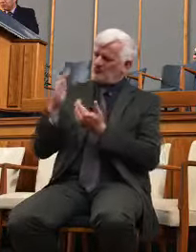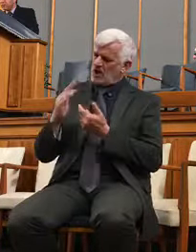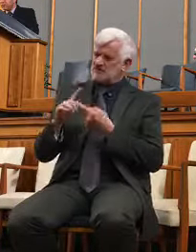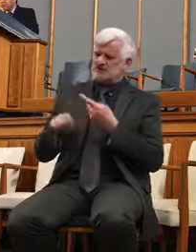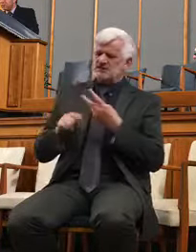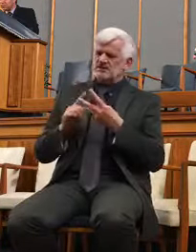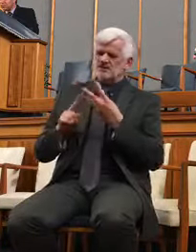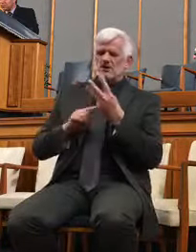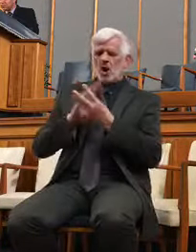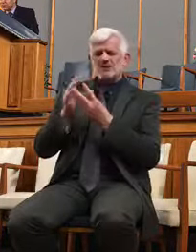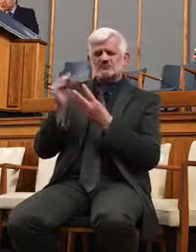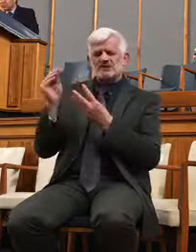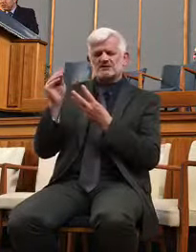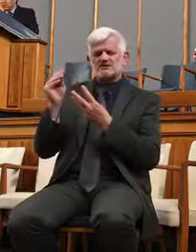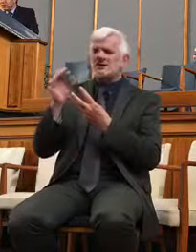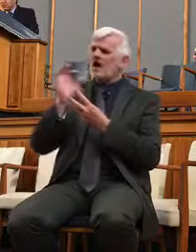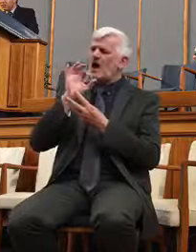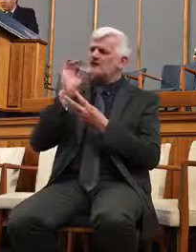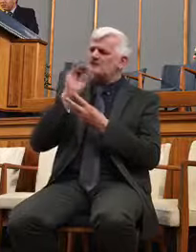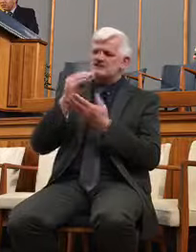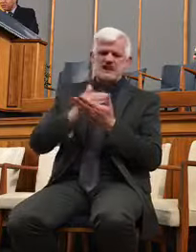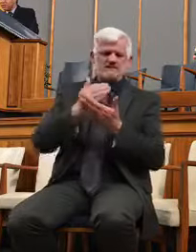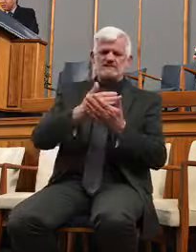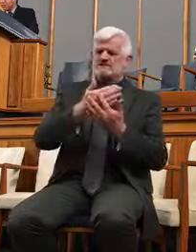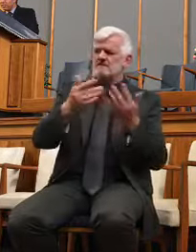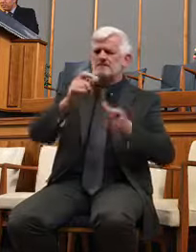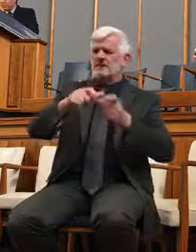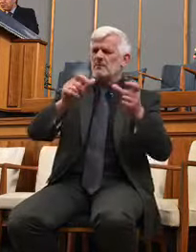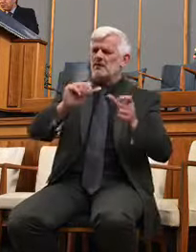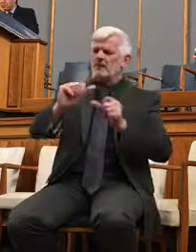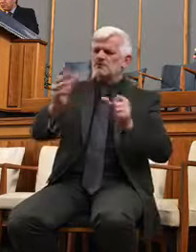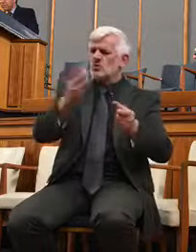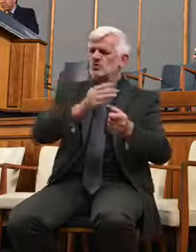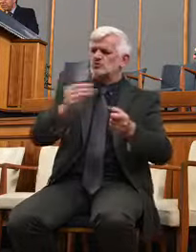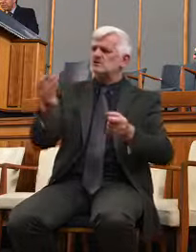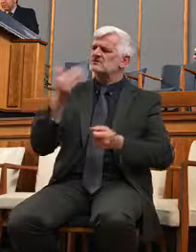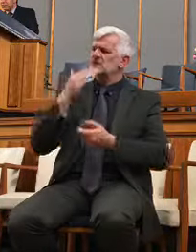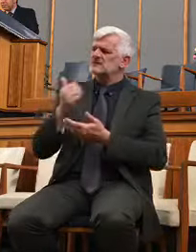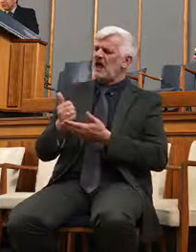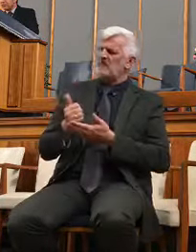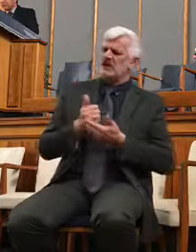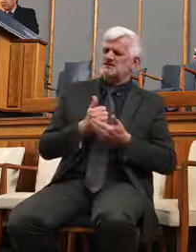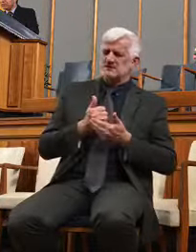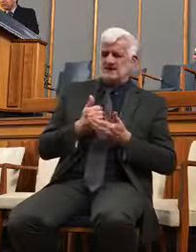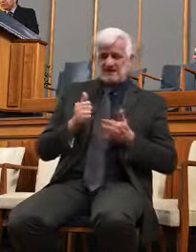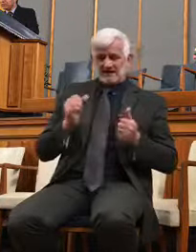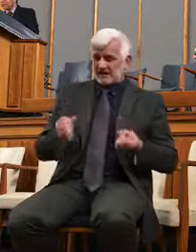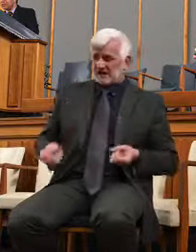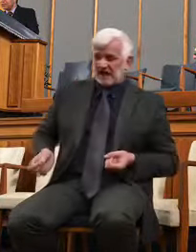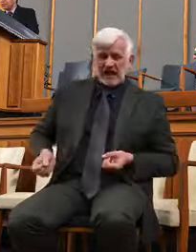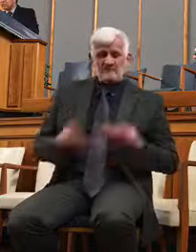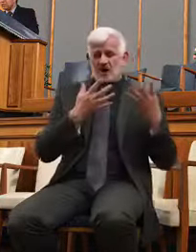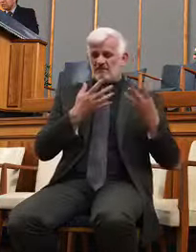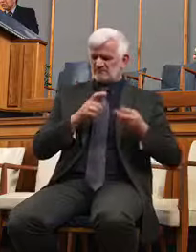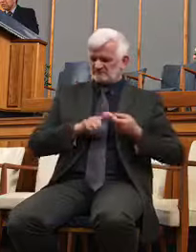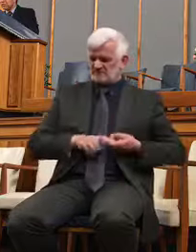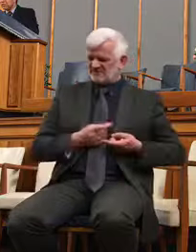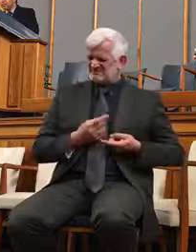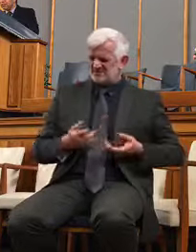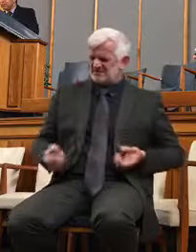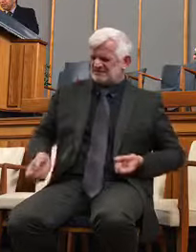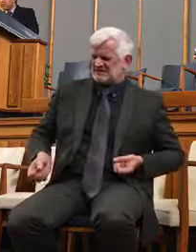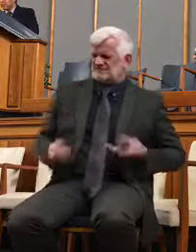Lord, convert souls, bring us to come to an end to our sins, and to look unto Christ, the author